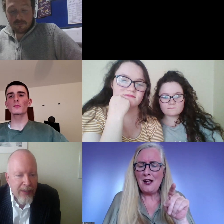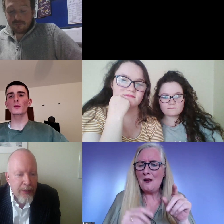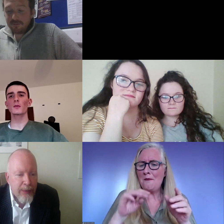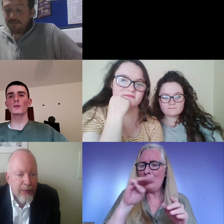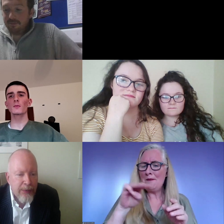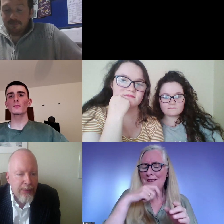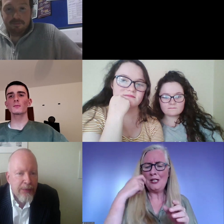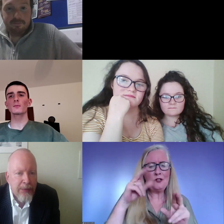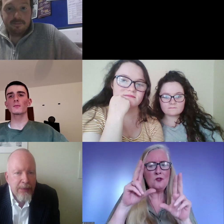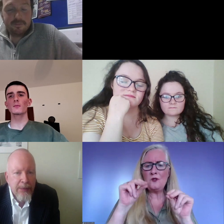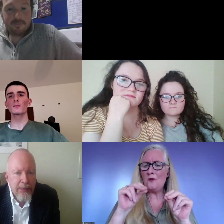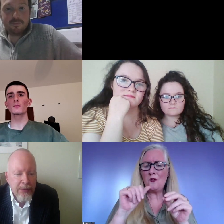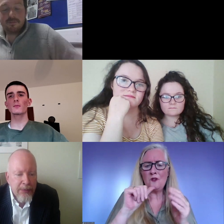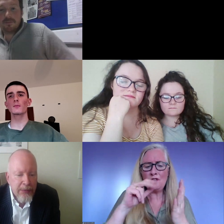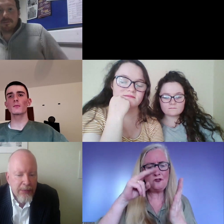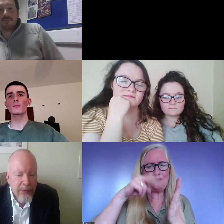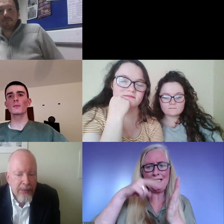not?